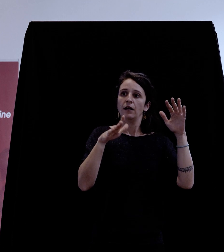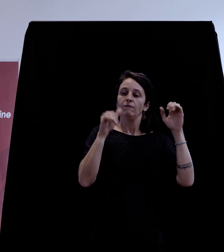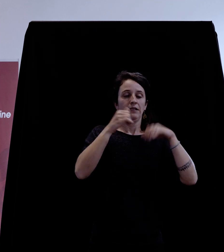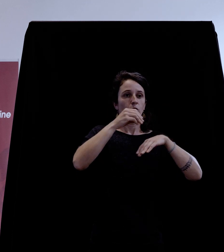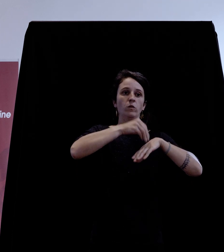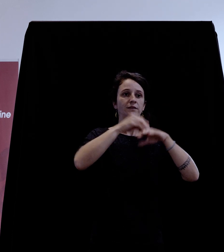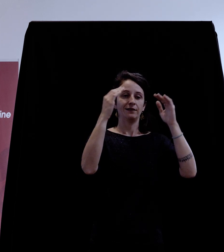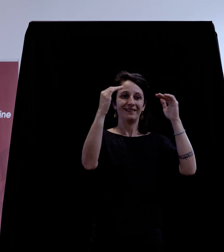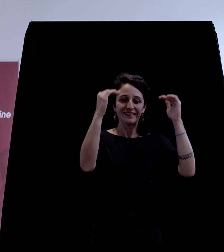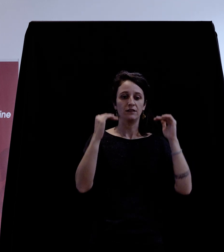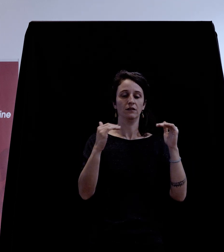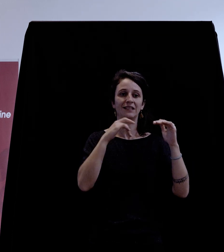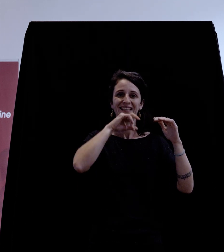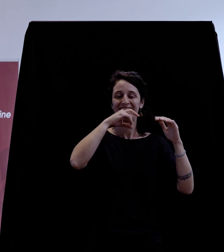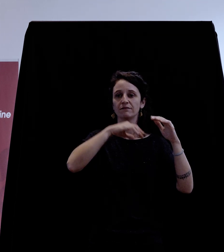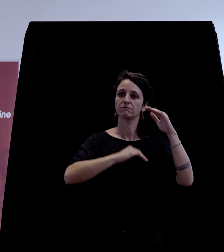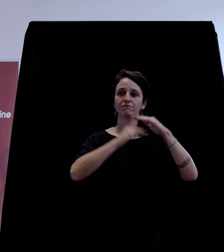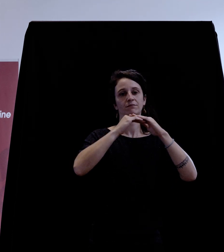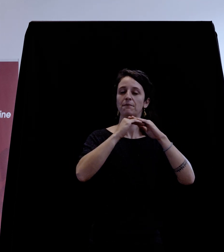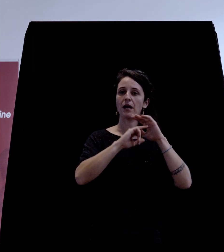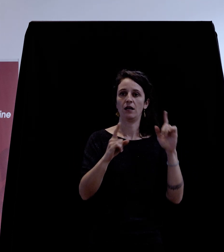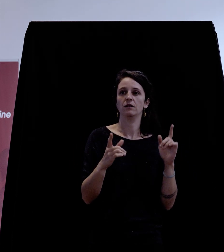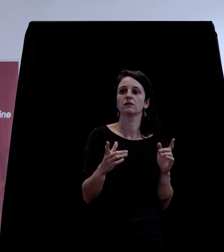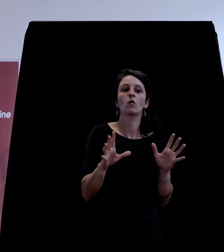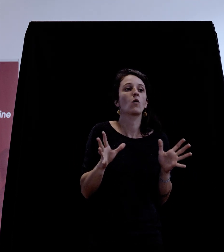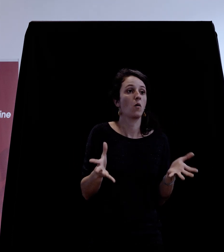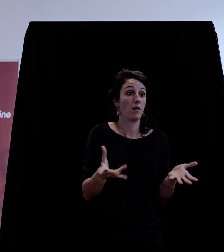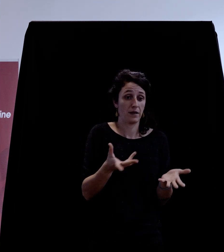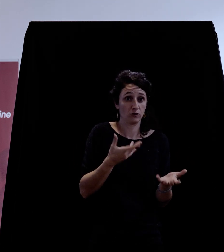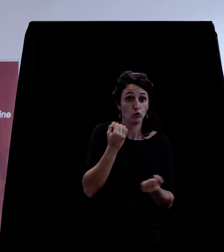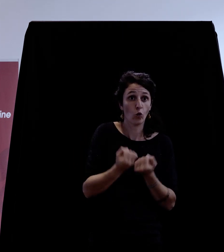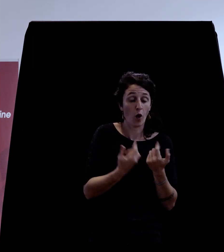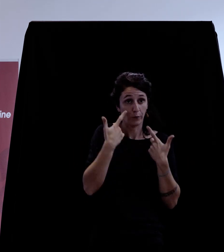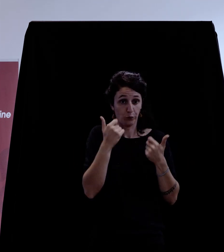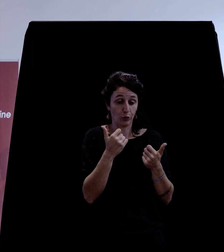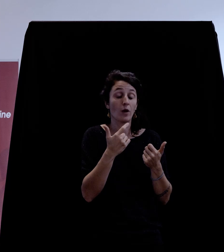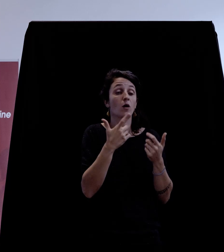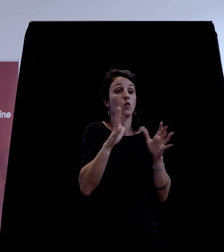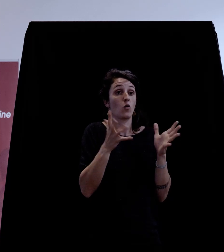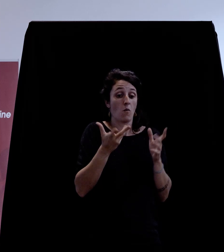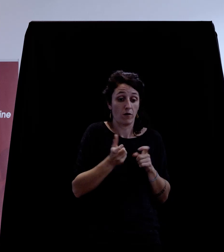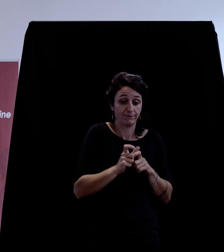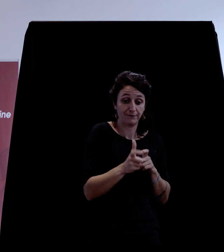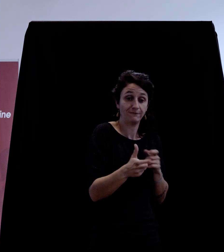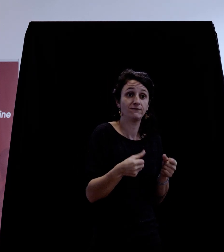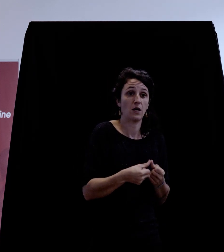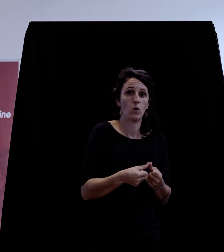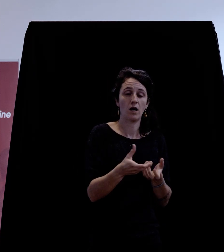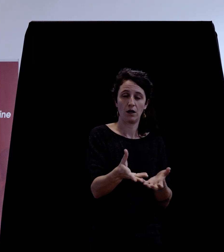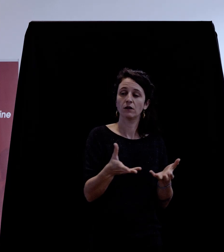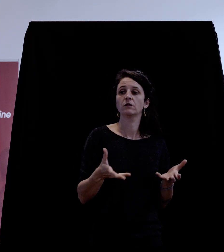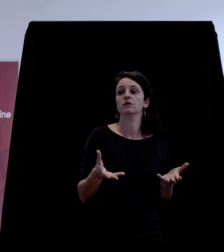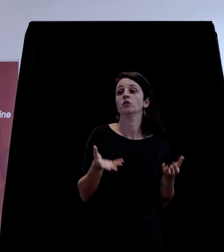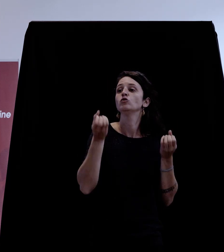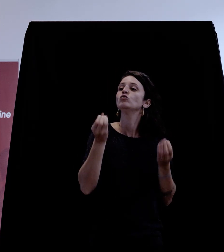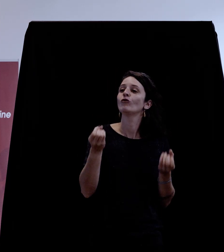Right? It may not be clear to anybody, because how often do you take your kid to the doctor and the doctor says, I don't see anything wrong.